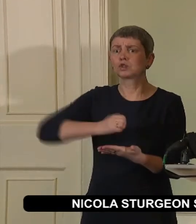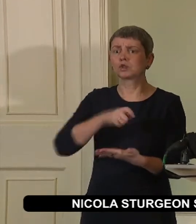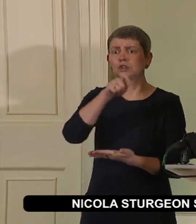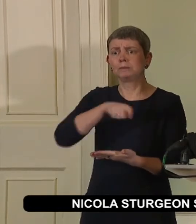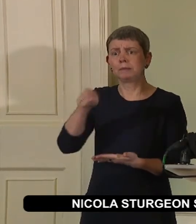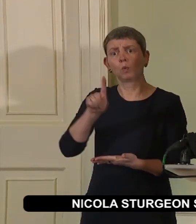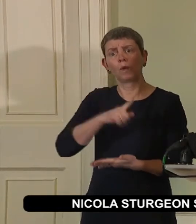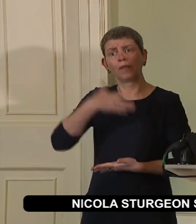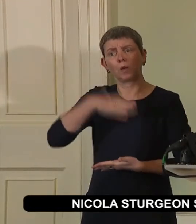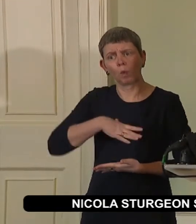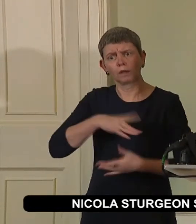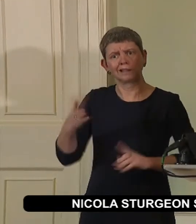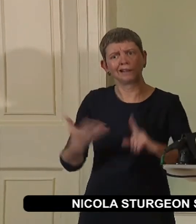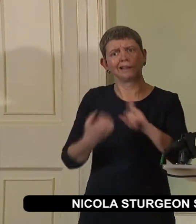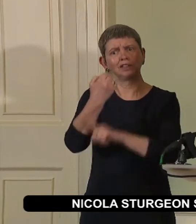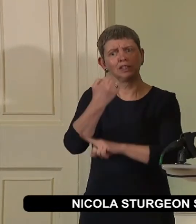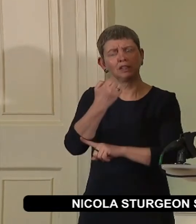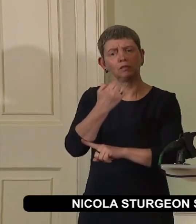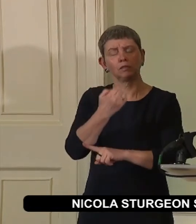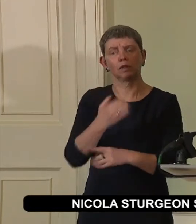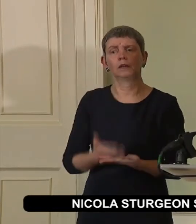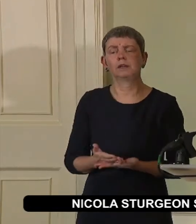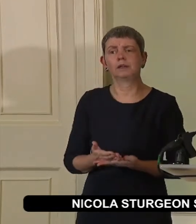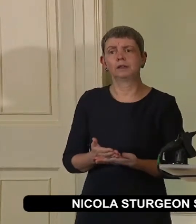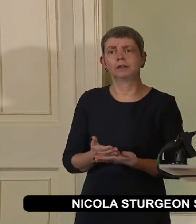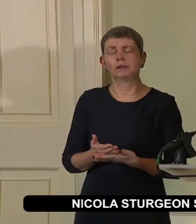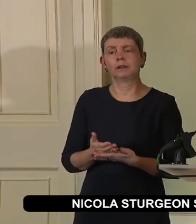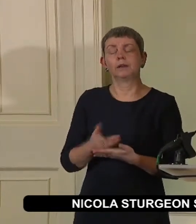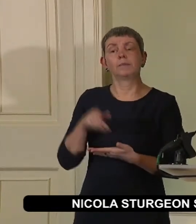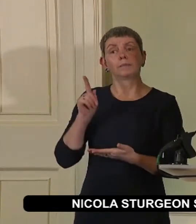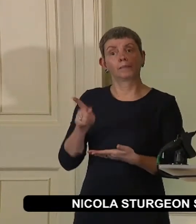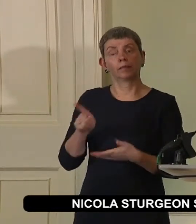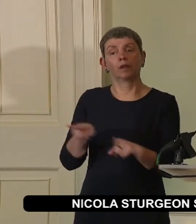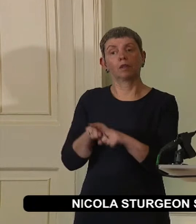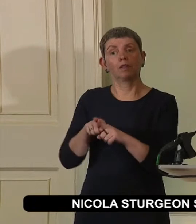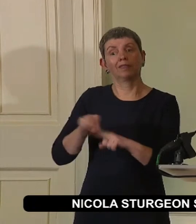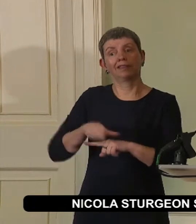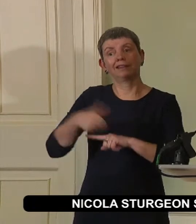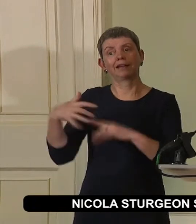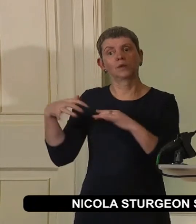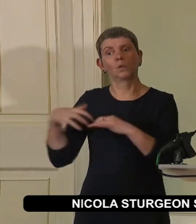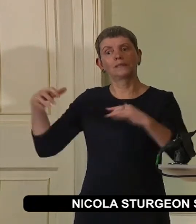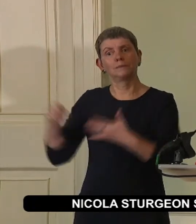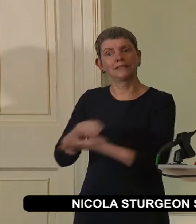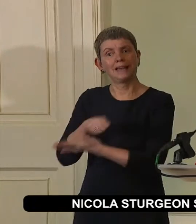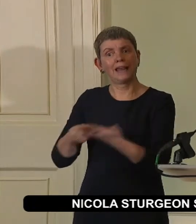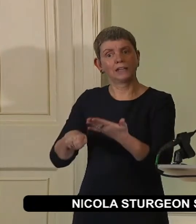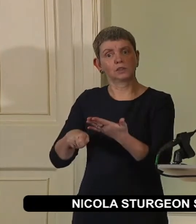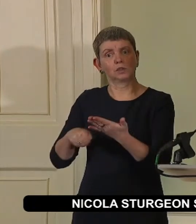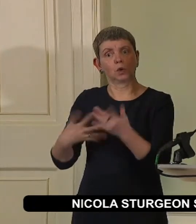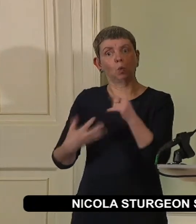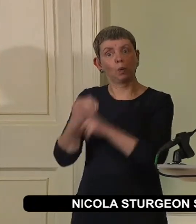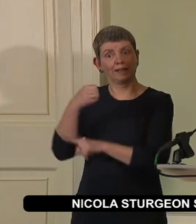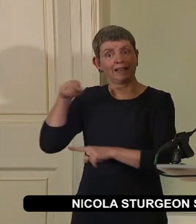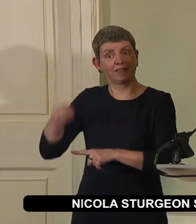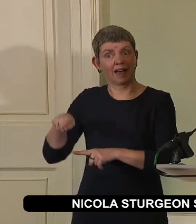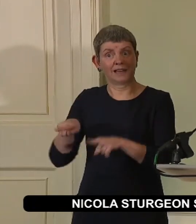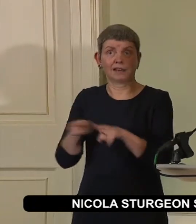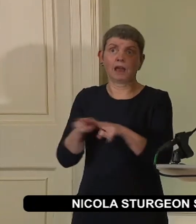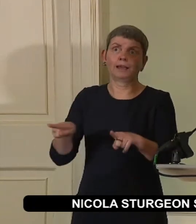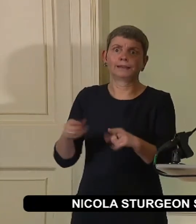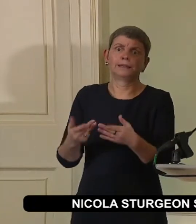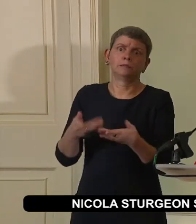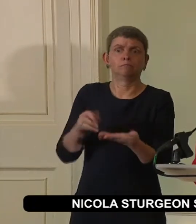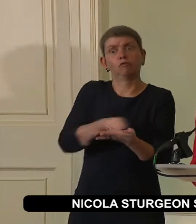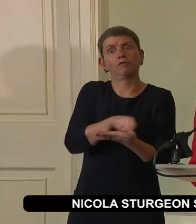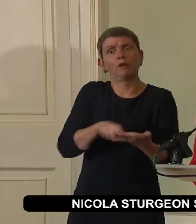of using the next Westminster election as a de facto referendum is well known. I've never pretended it is perfect. No